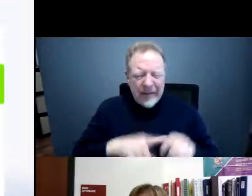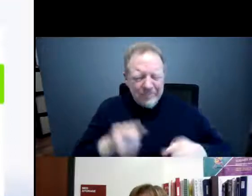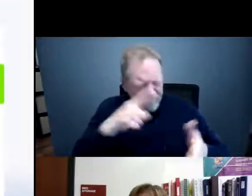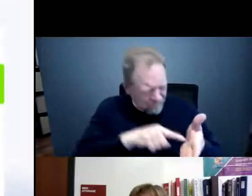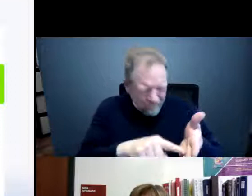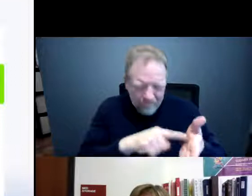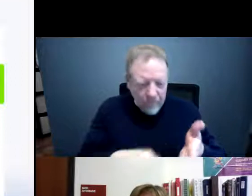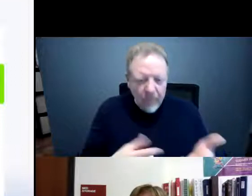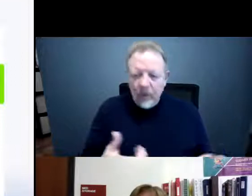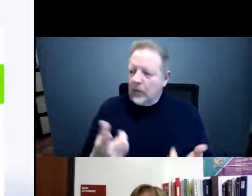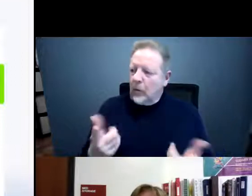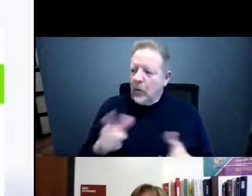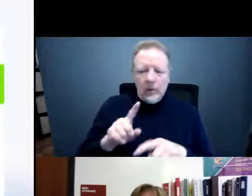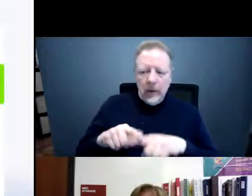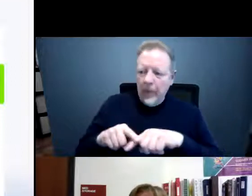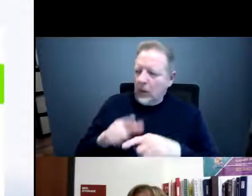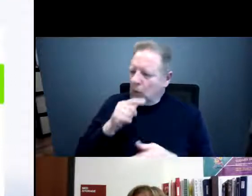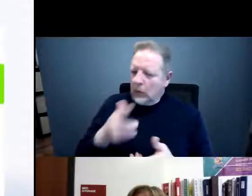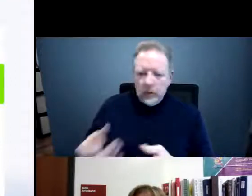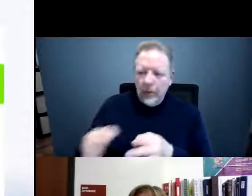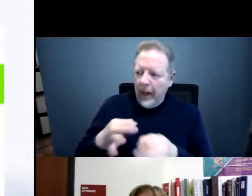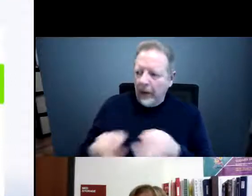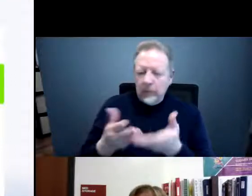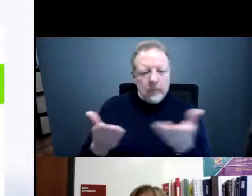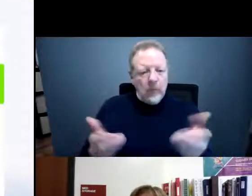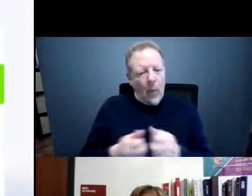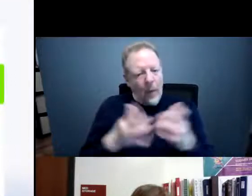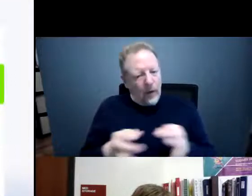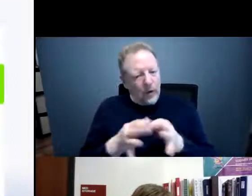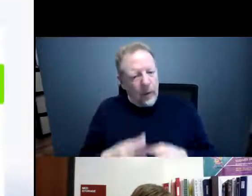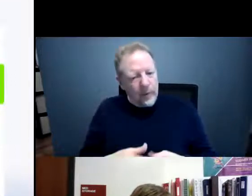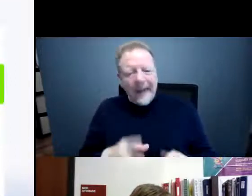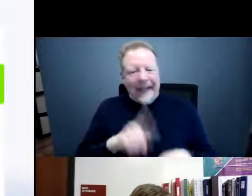reliable source, it's very difficult to make appropriate decisions.